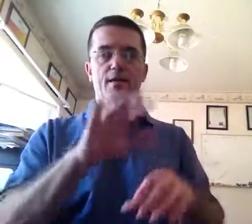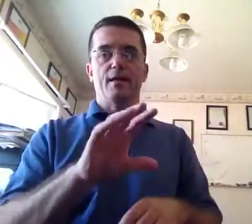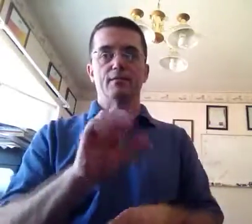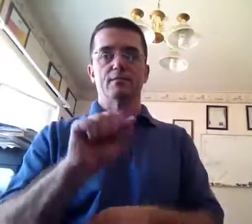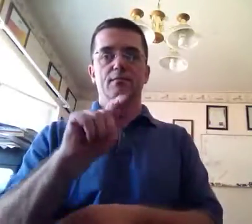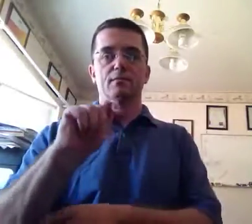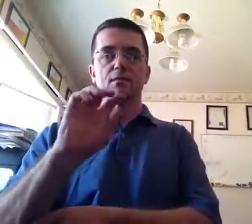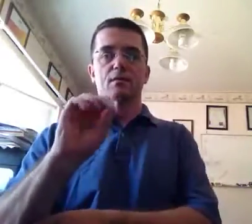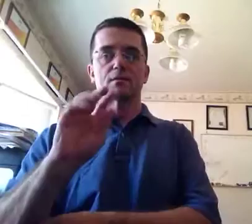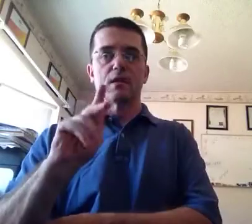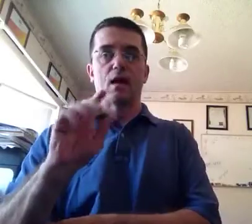does. Now,